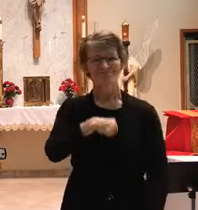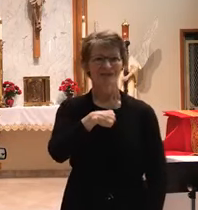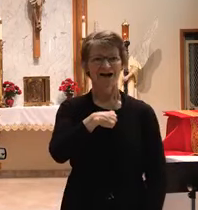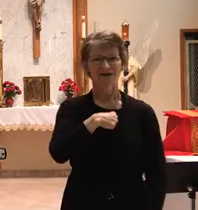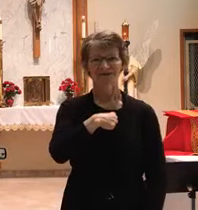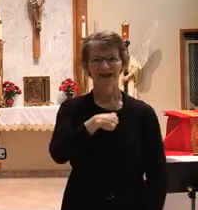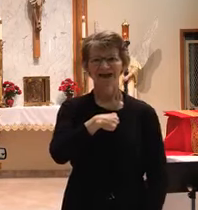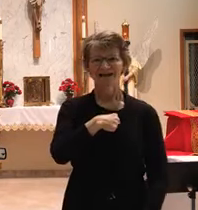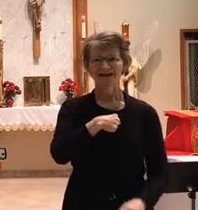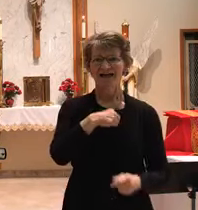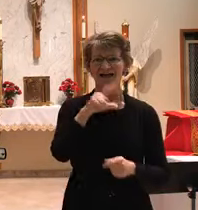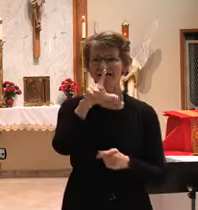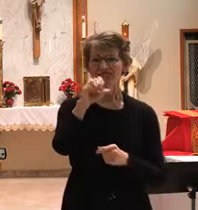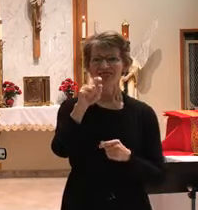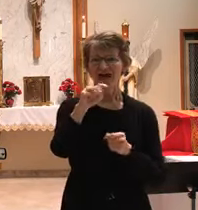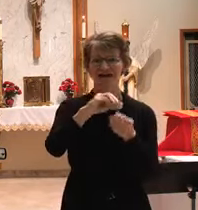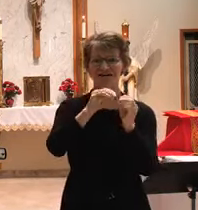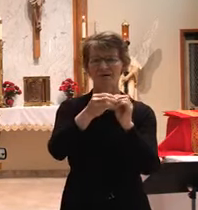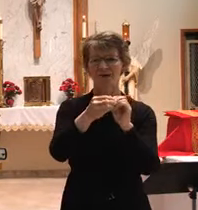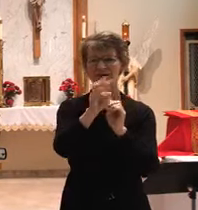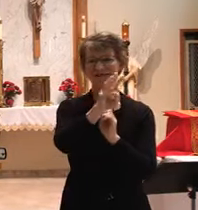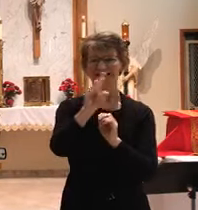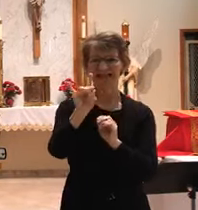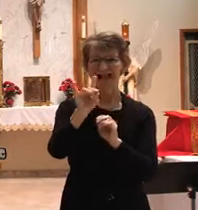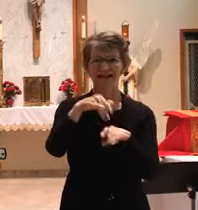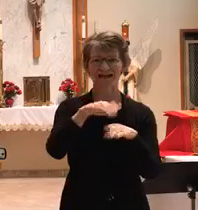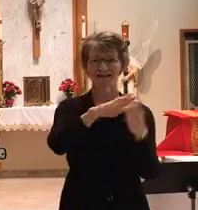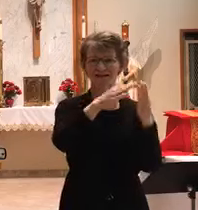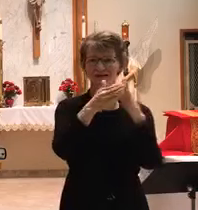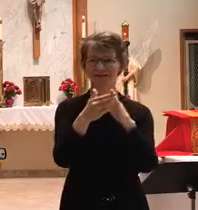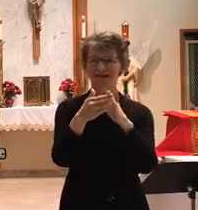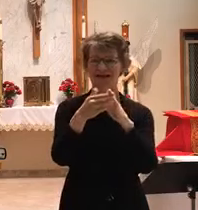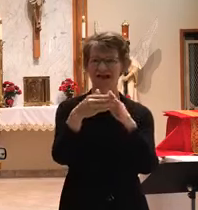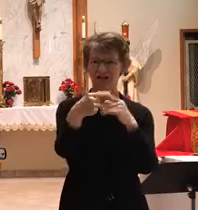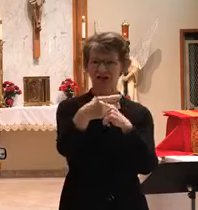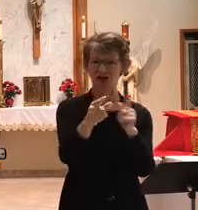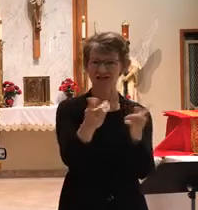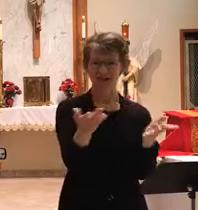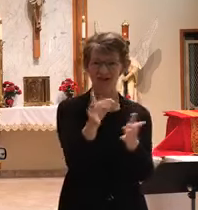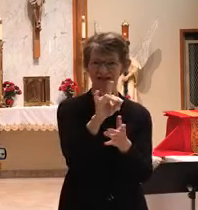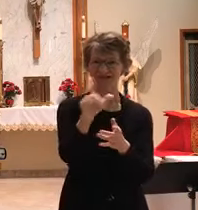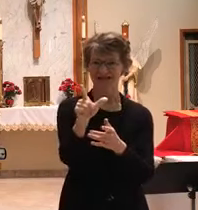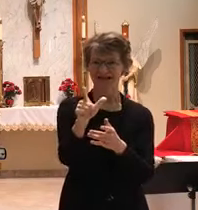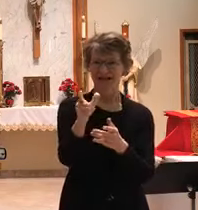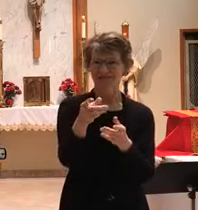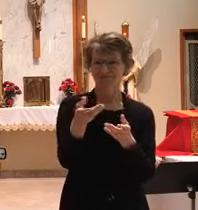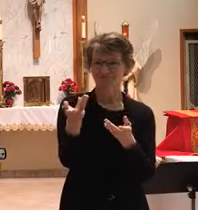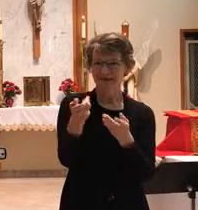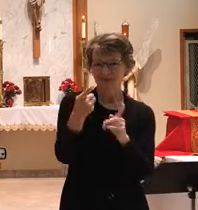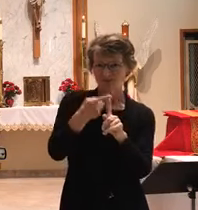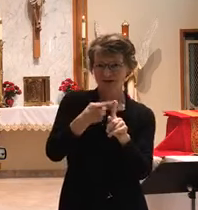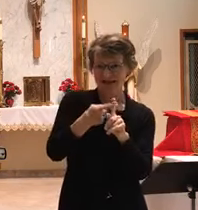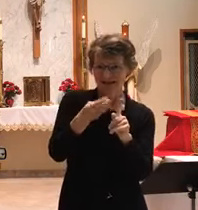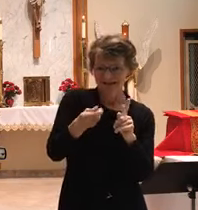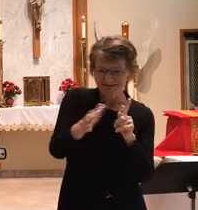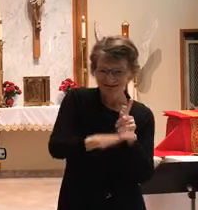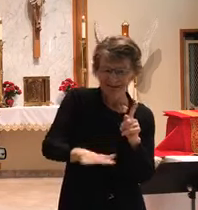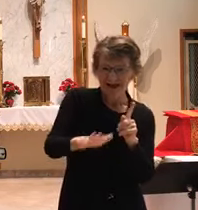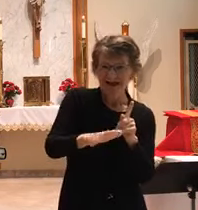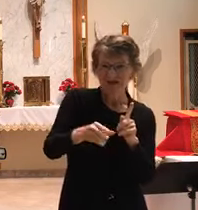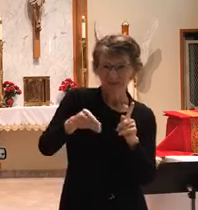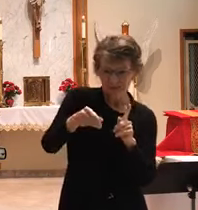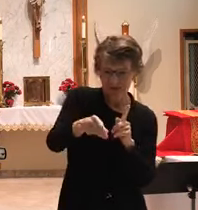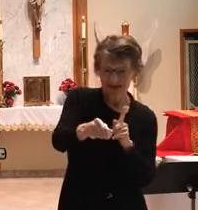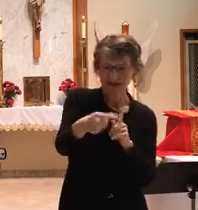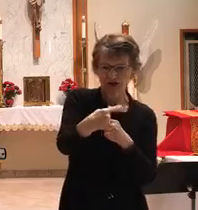Lot 68 at the community gardens here in Devil's Lake. And one of the things